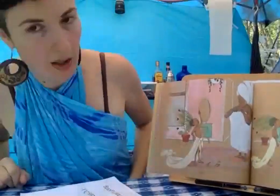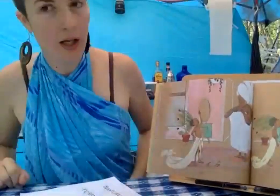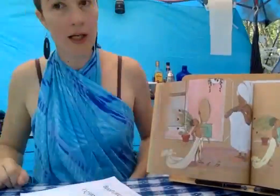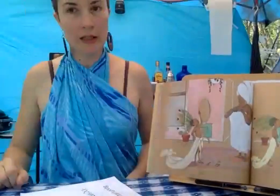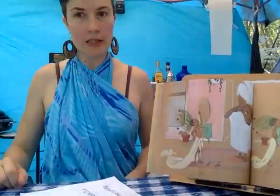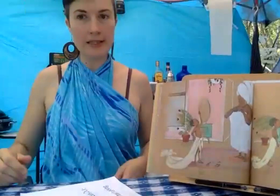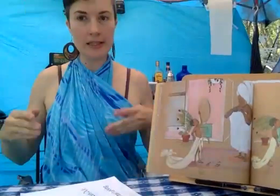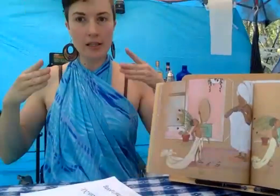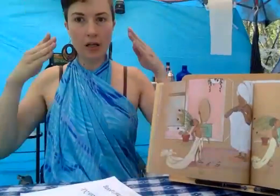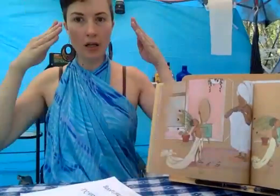And he says,